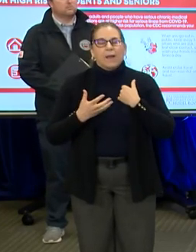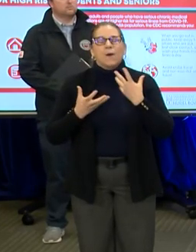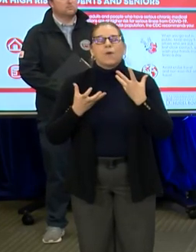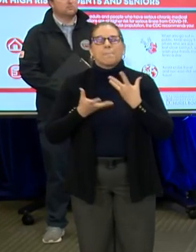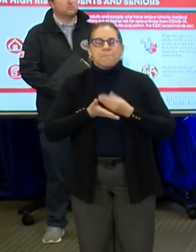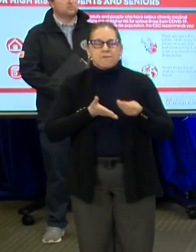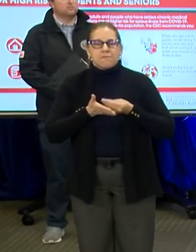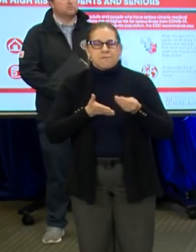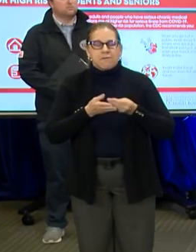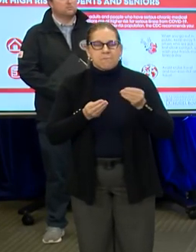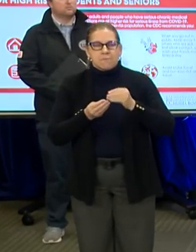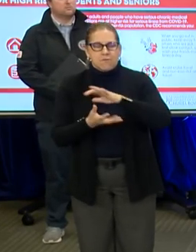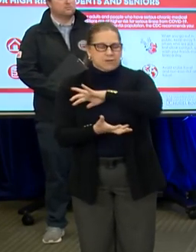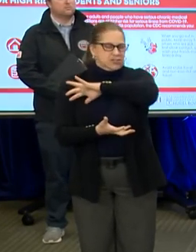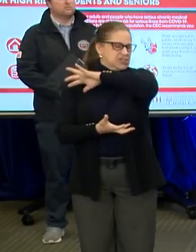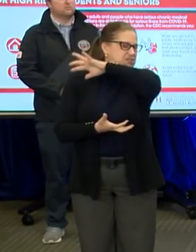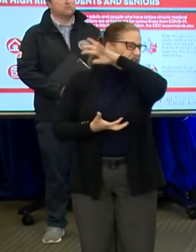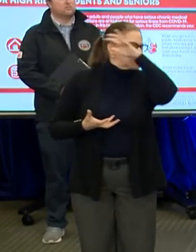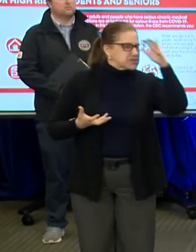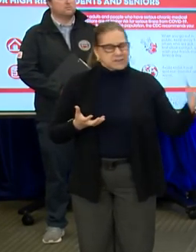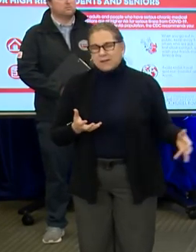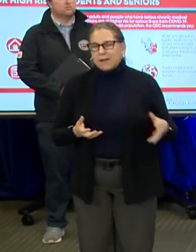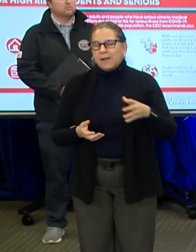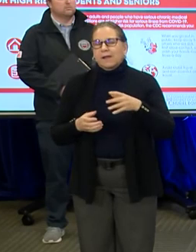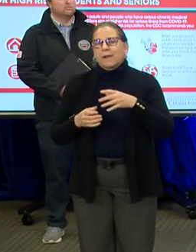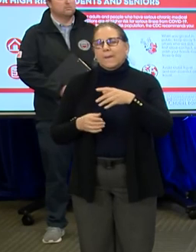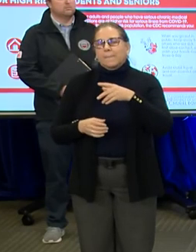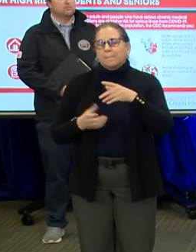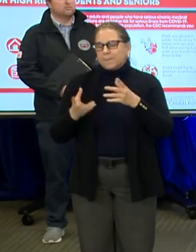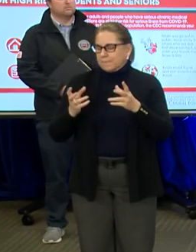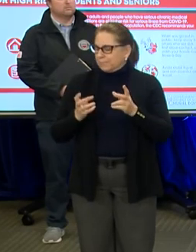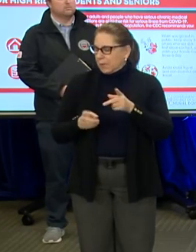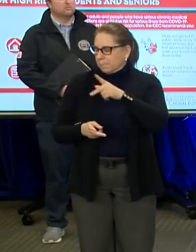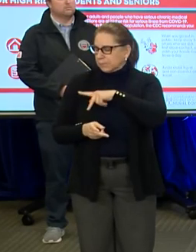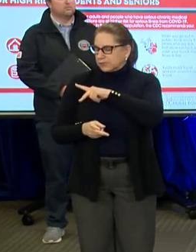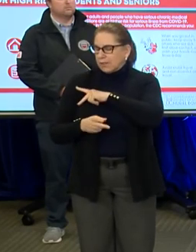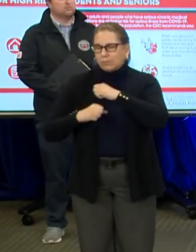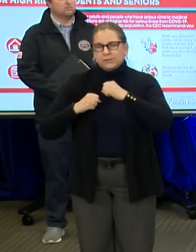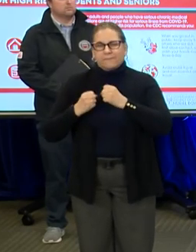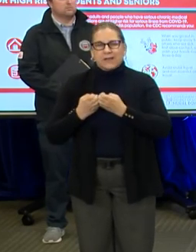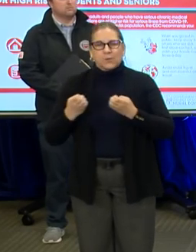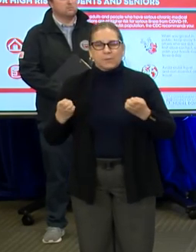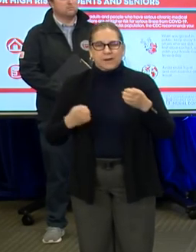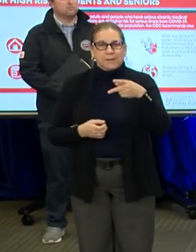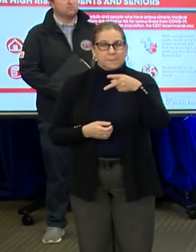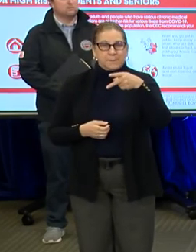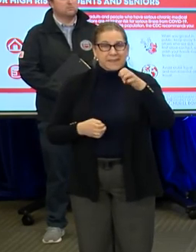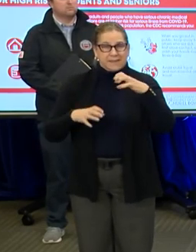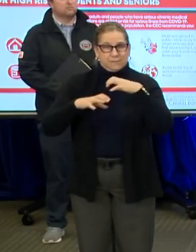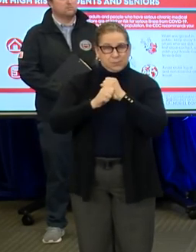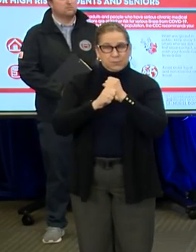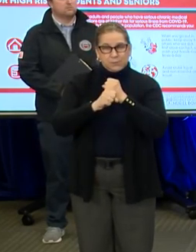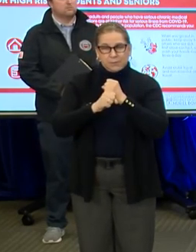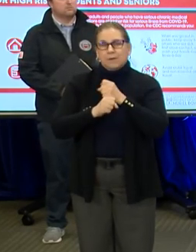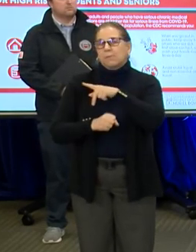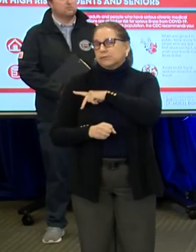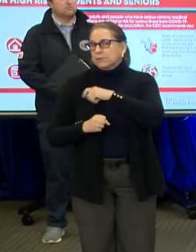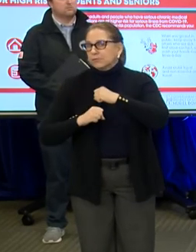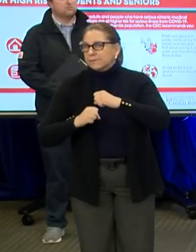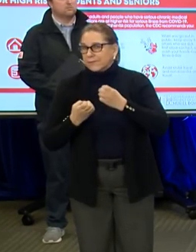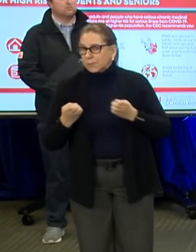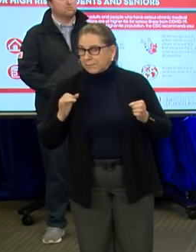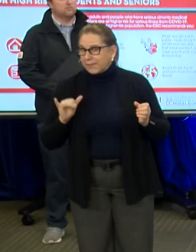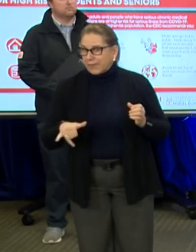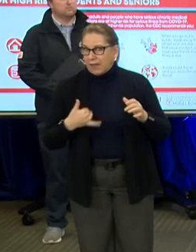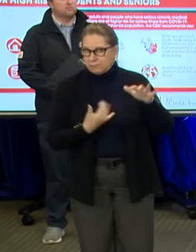medical supplies, and other necessary equipment. Right now, we are deploying all needed supplies to our first